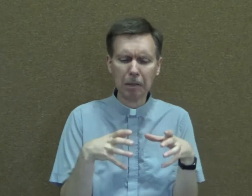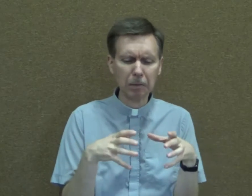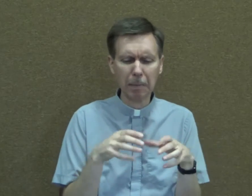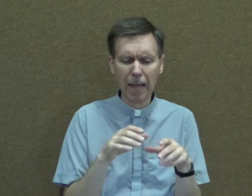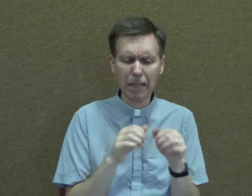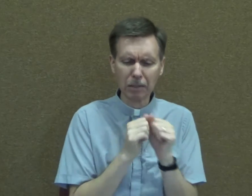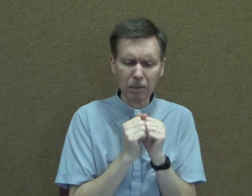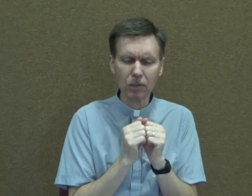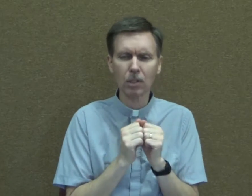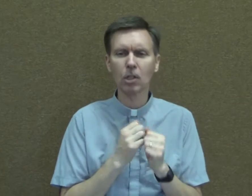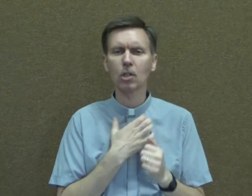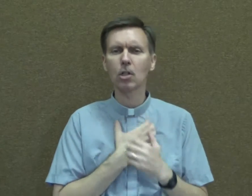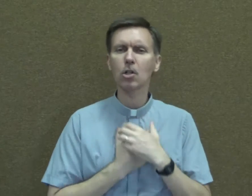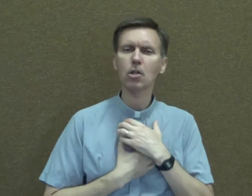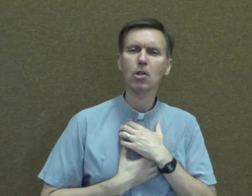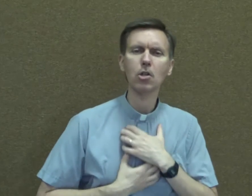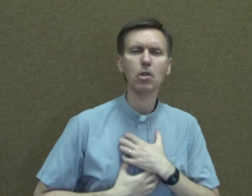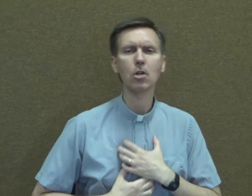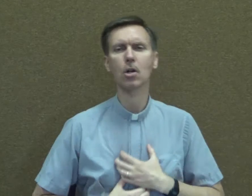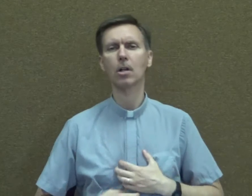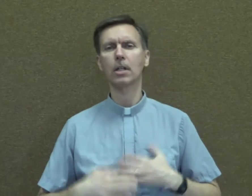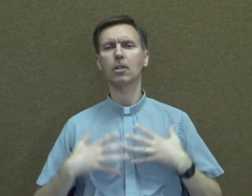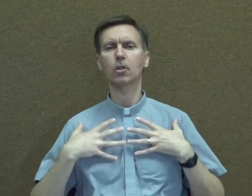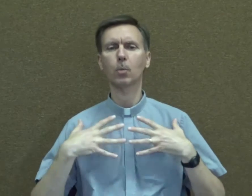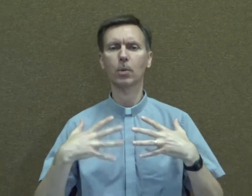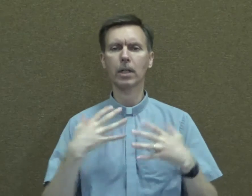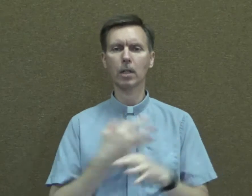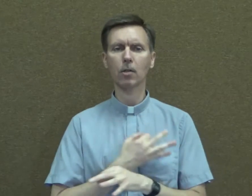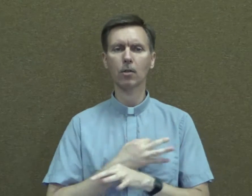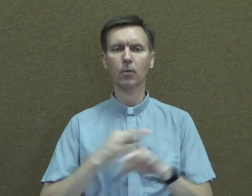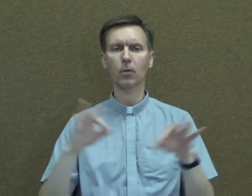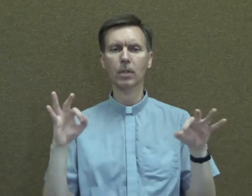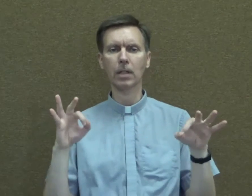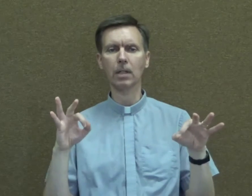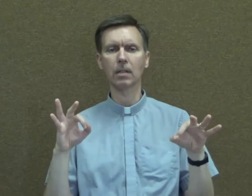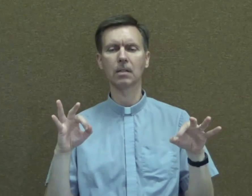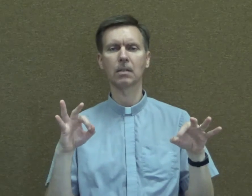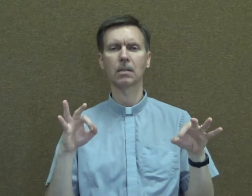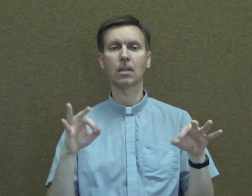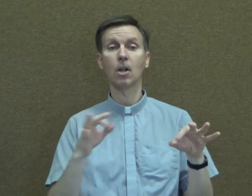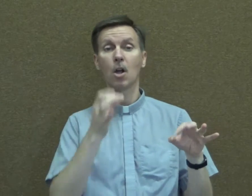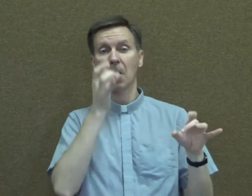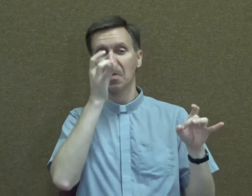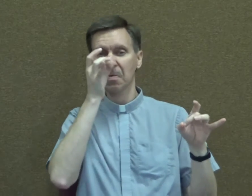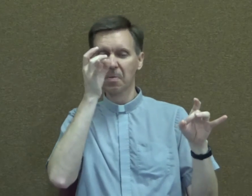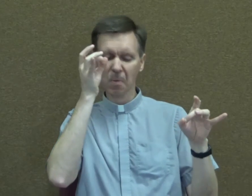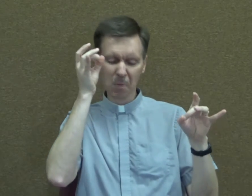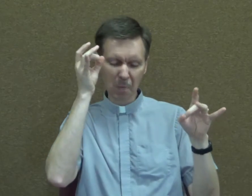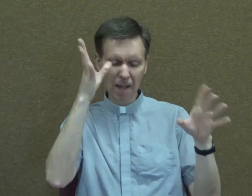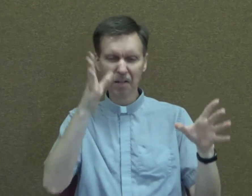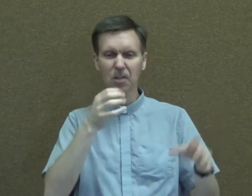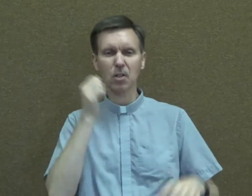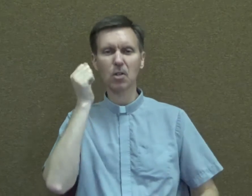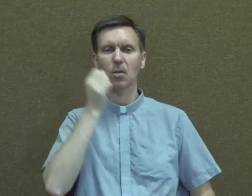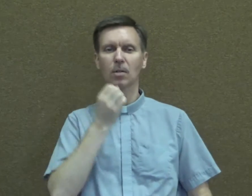huddled masses, yearning to breathe free. The wretched